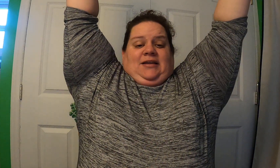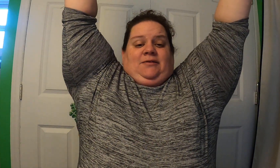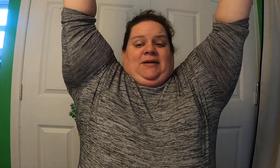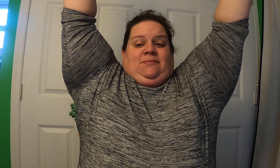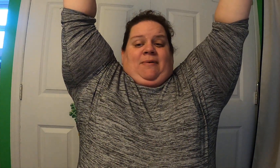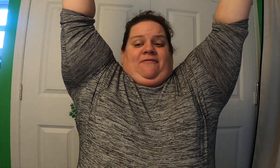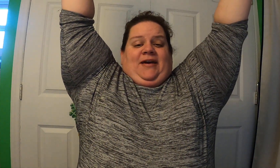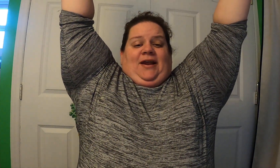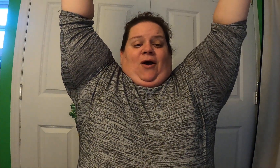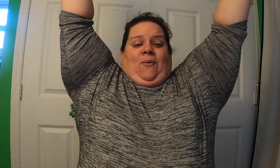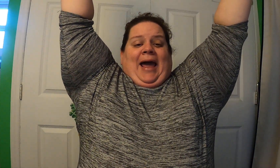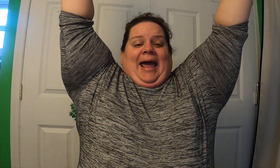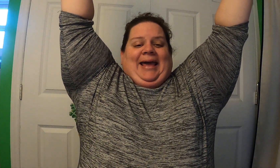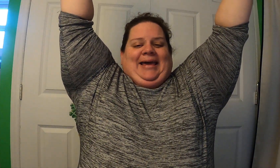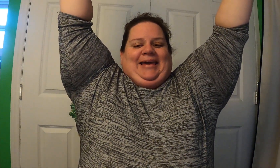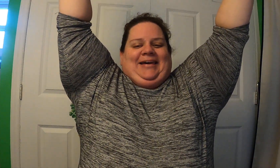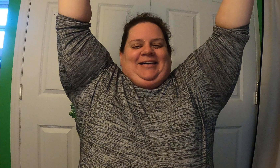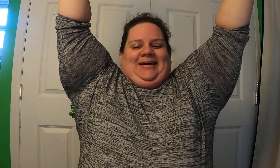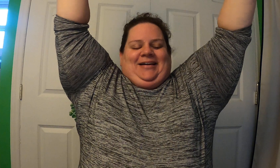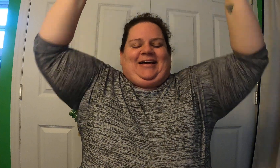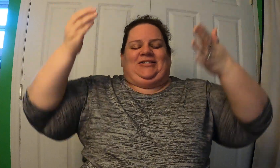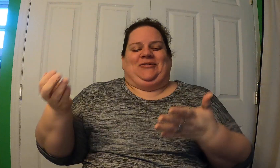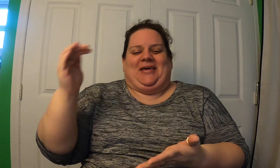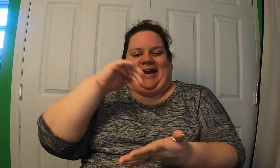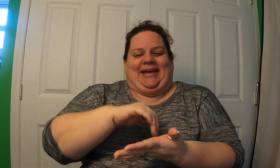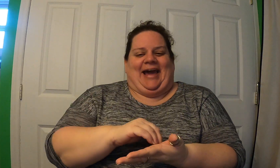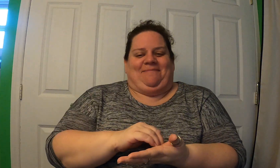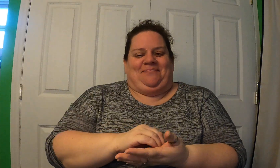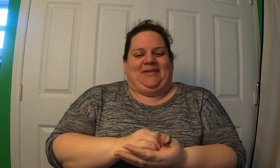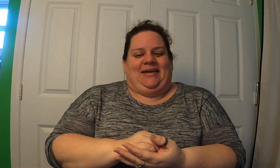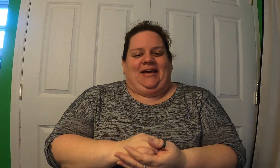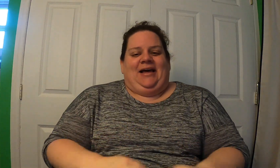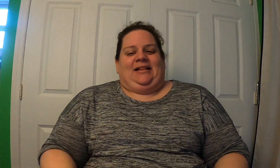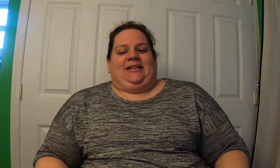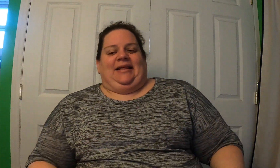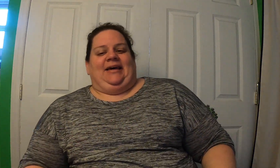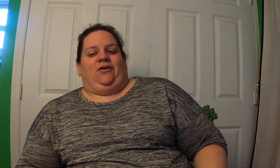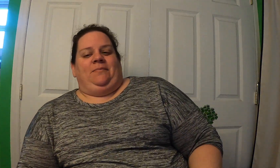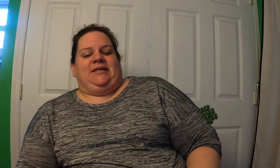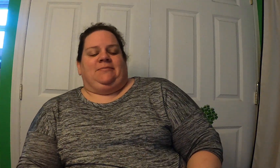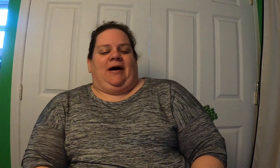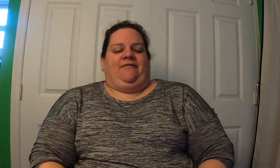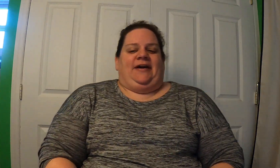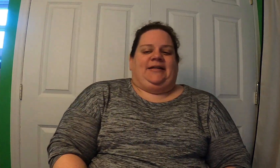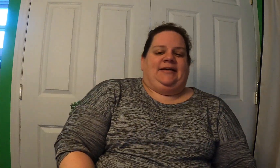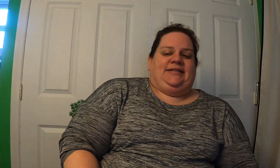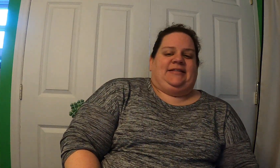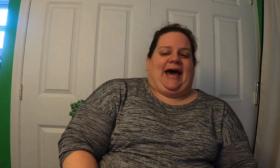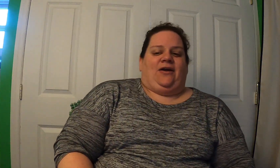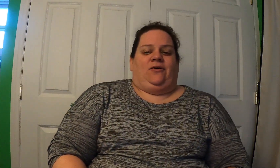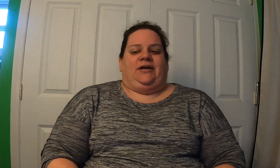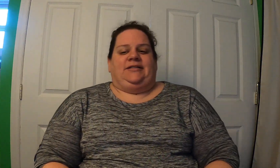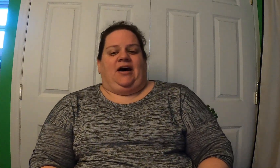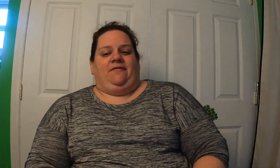frightened Miss Muffet away. Let's do that again. Little Miss Muffet sat on a